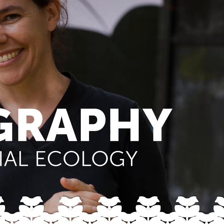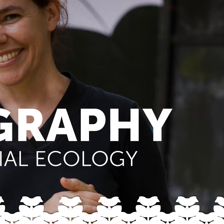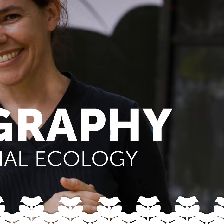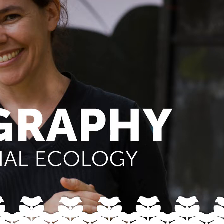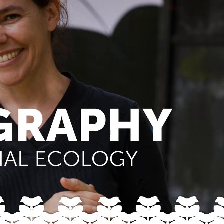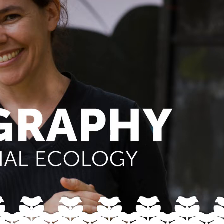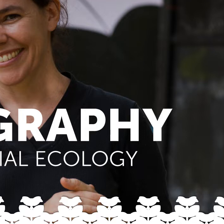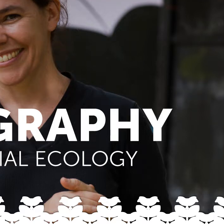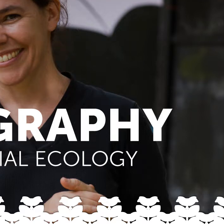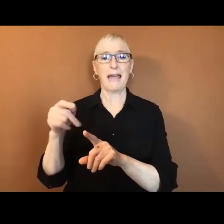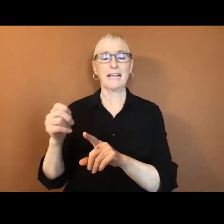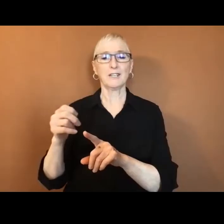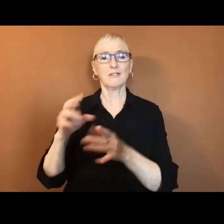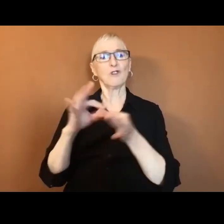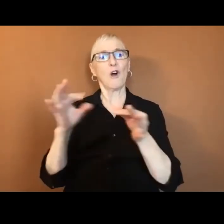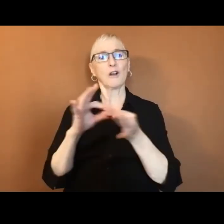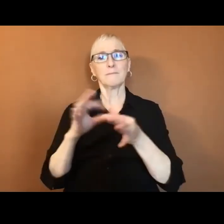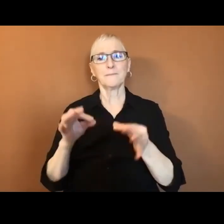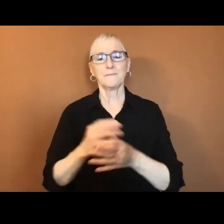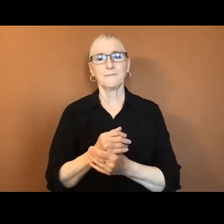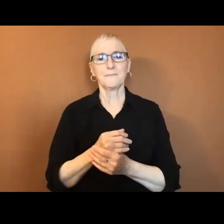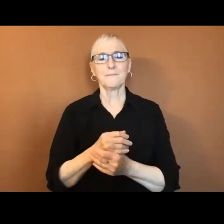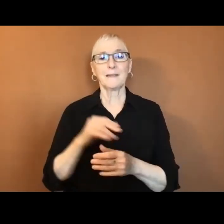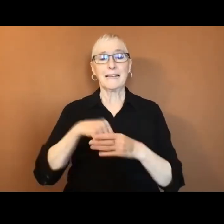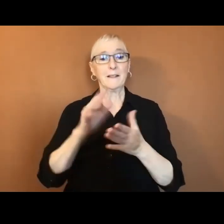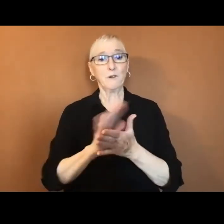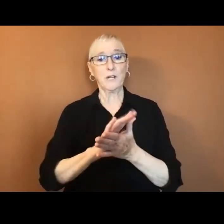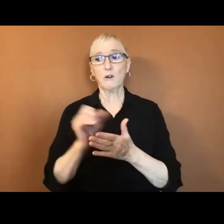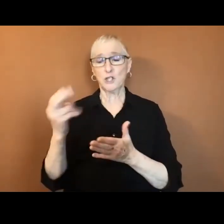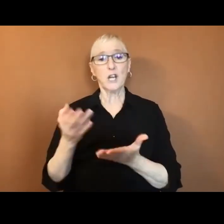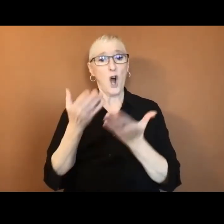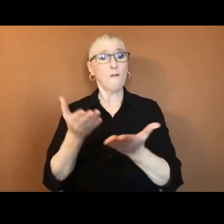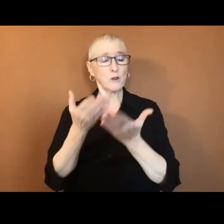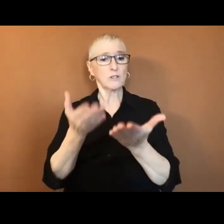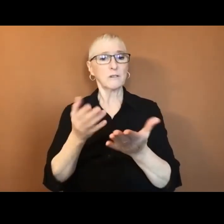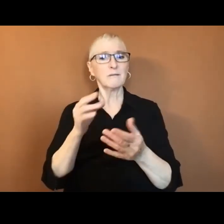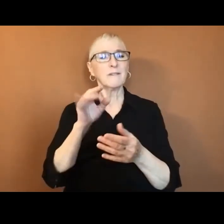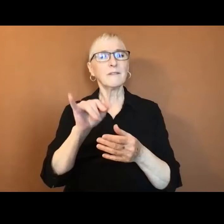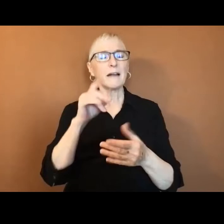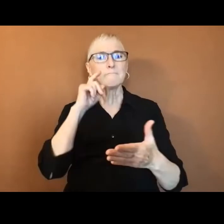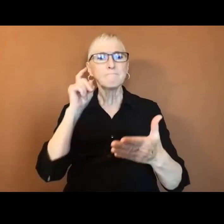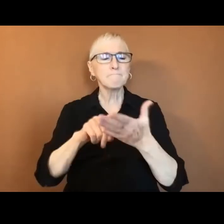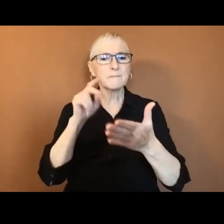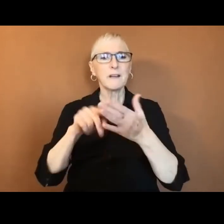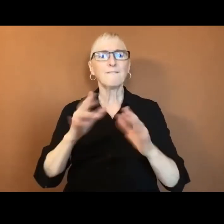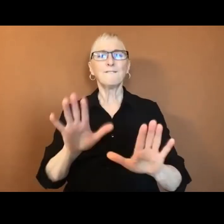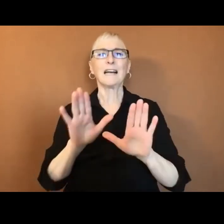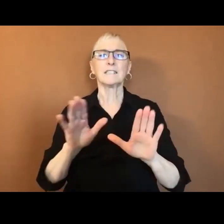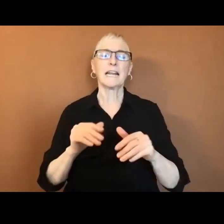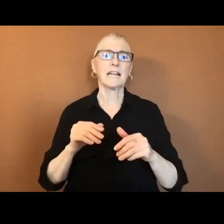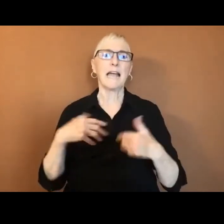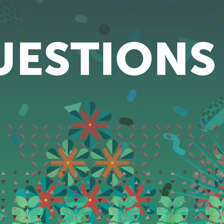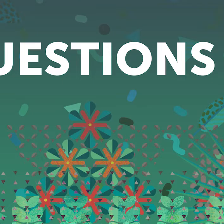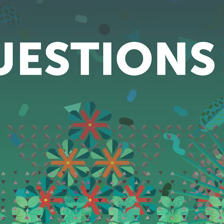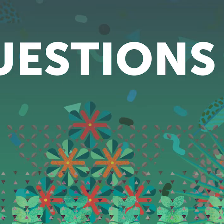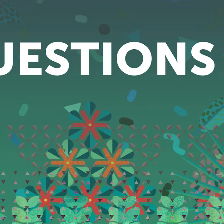in working in Panama. In the video, she does kind of offer this glimpse of really fascinating animals. So I definitely recommend